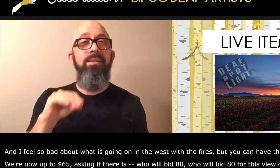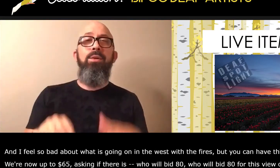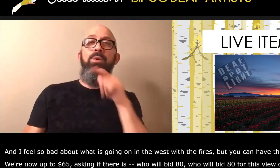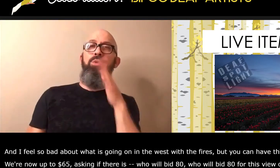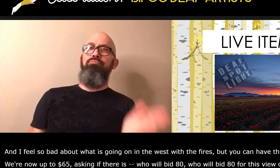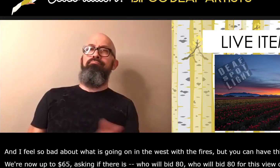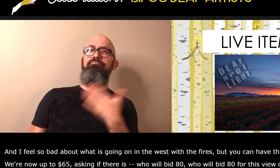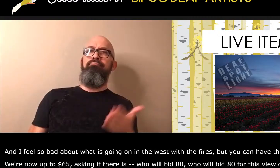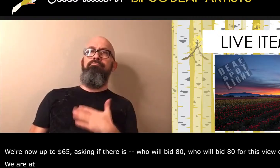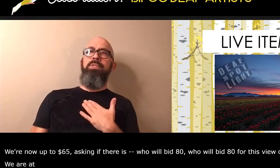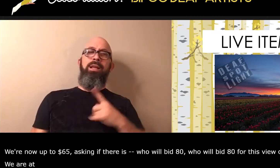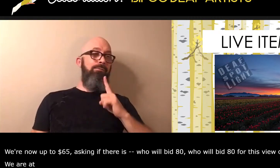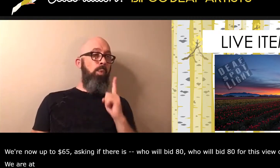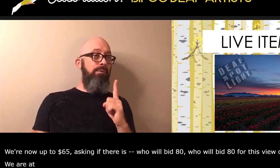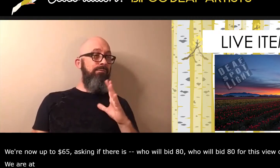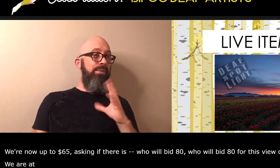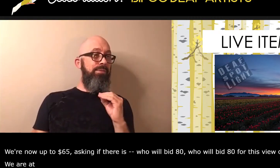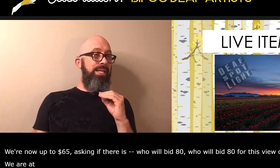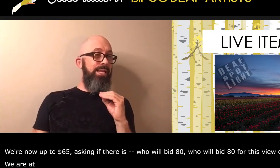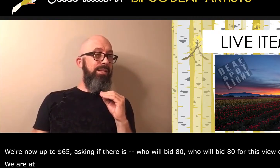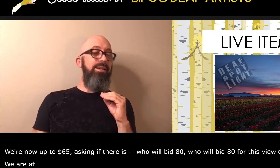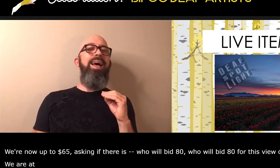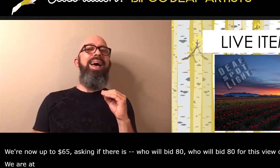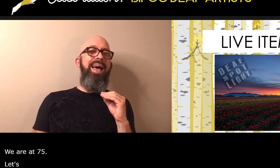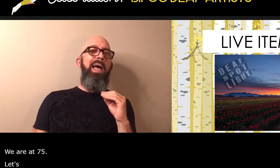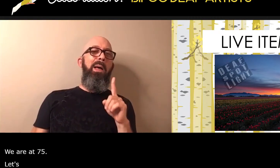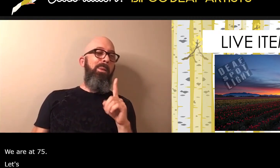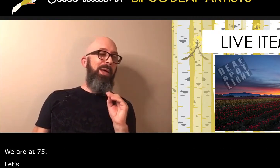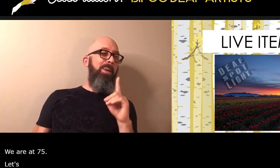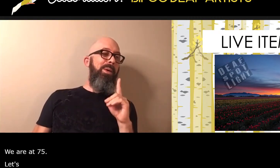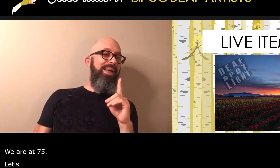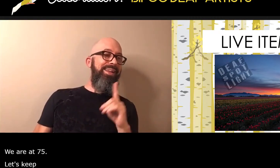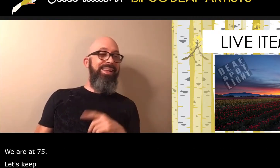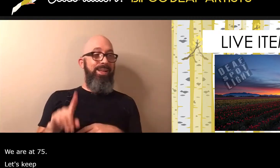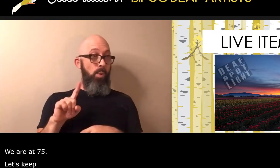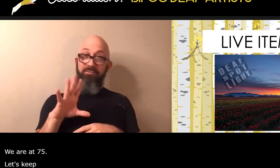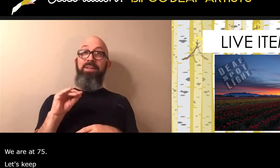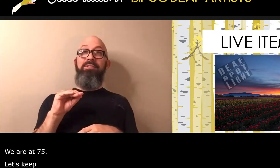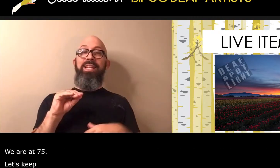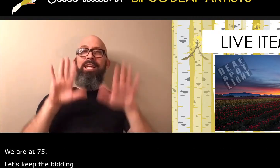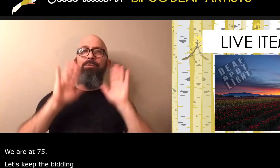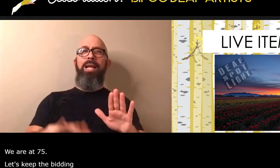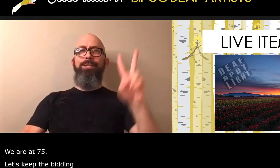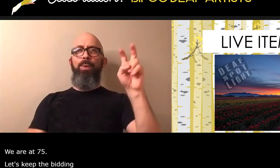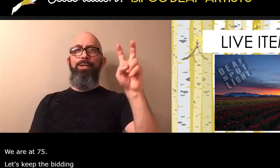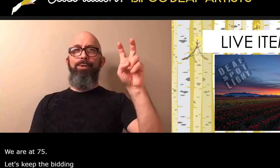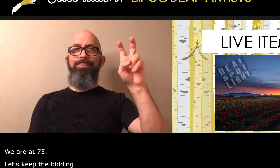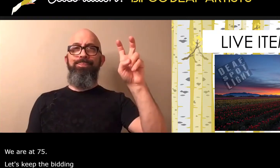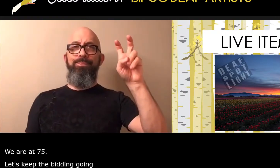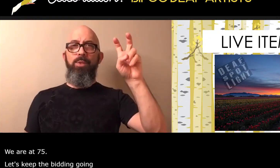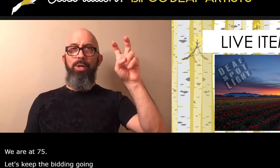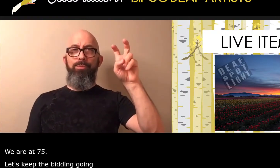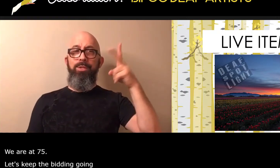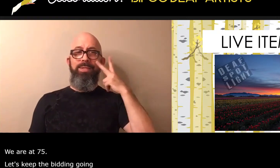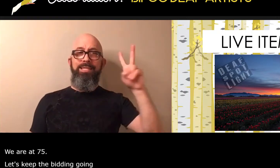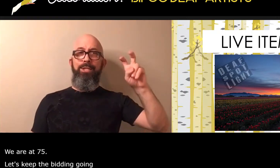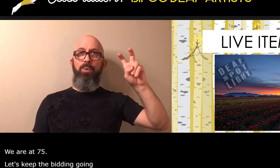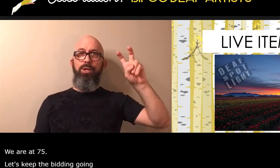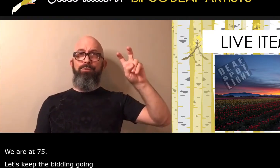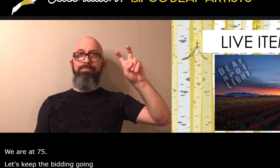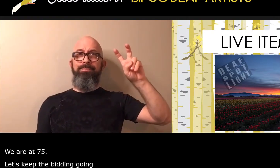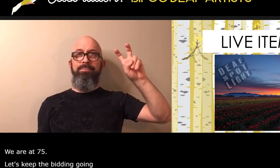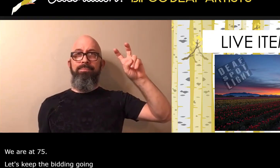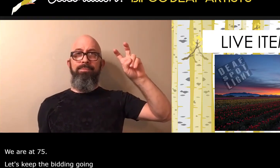75. Let's keep the bidding going. But let's see, we're at we were